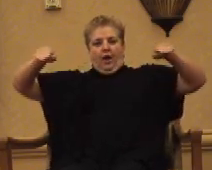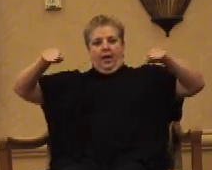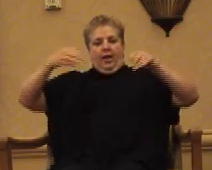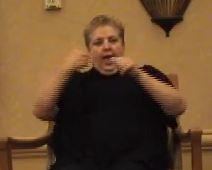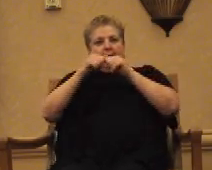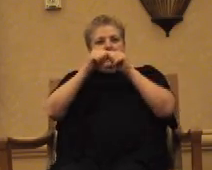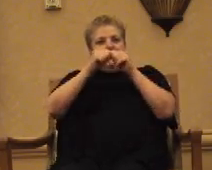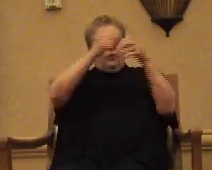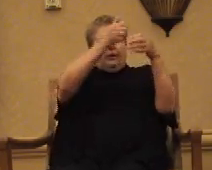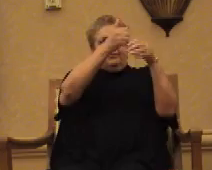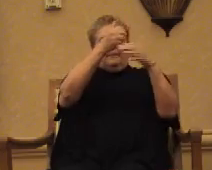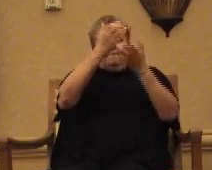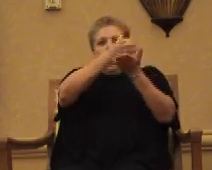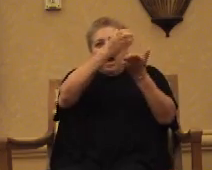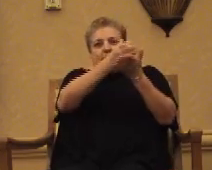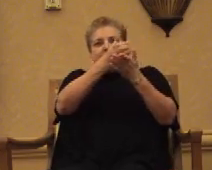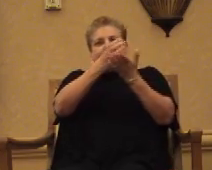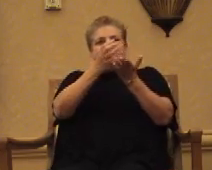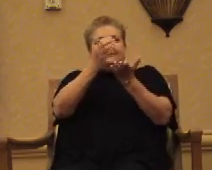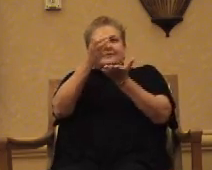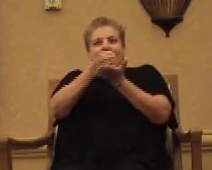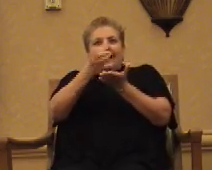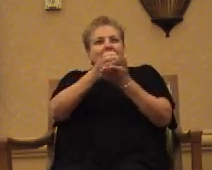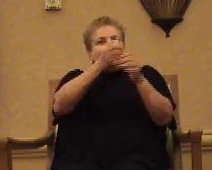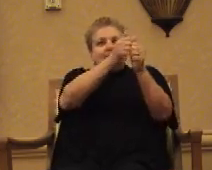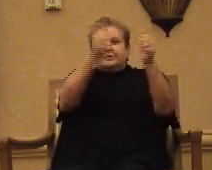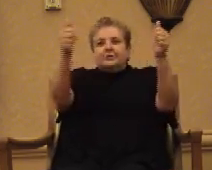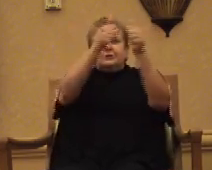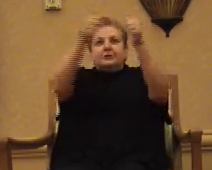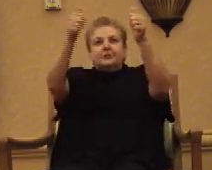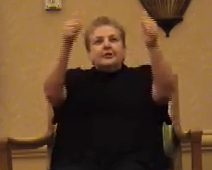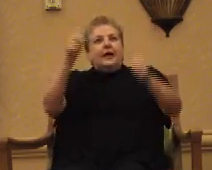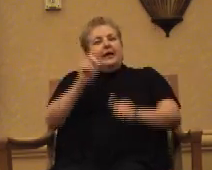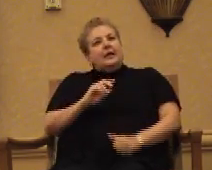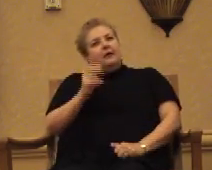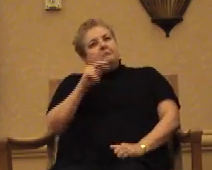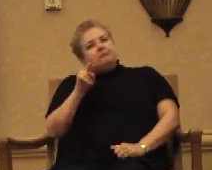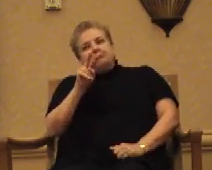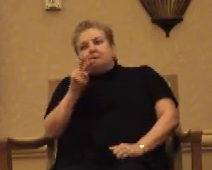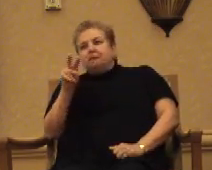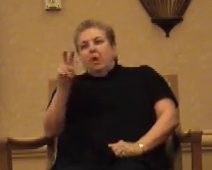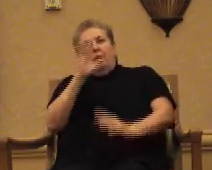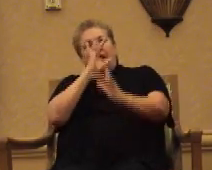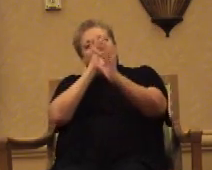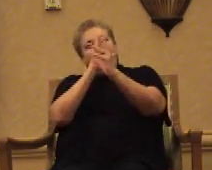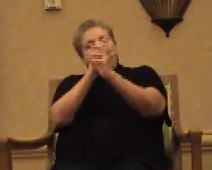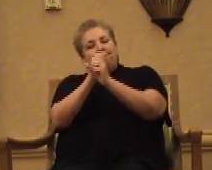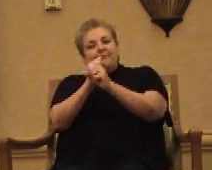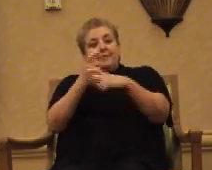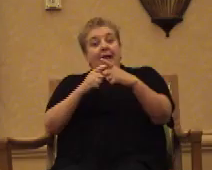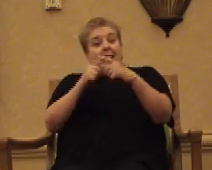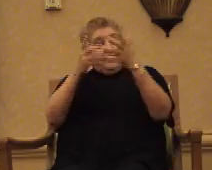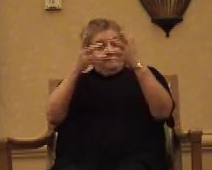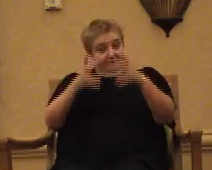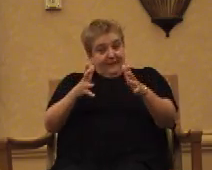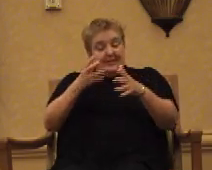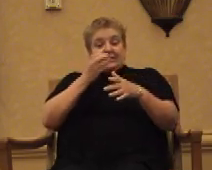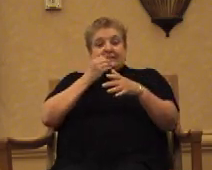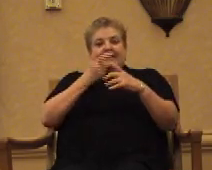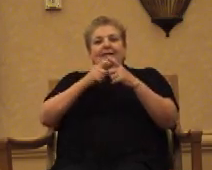bottles and the glasses and thinking, I like the way those look. And then he'd take us home to his apartment, and he got the bar in the divorce, and it was turned where you